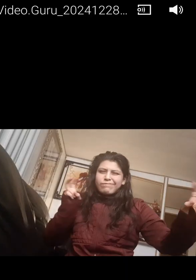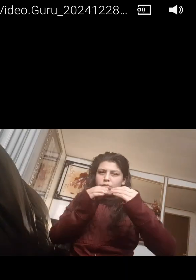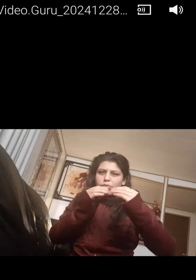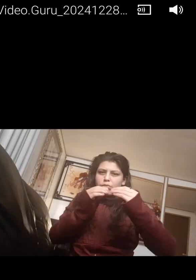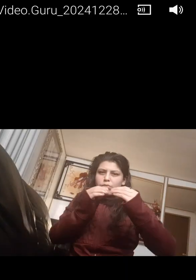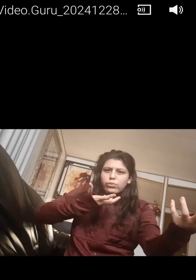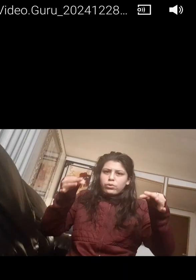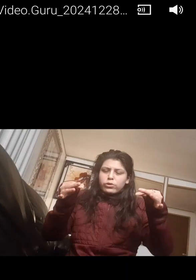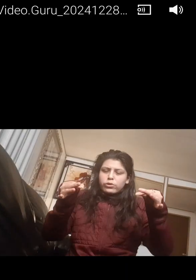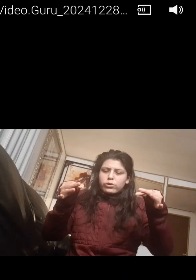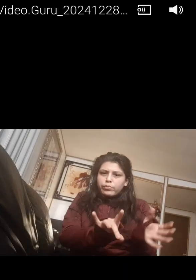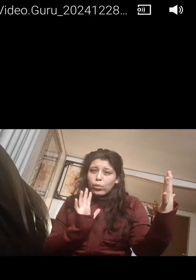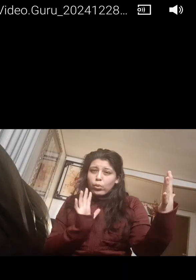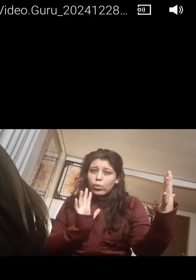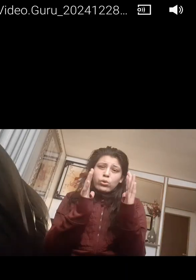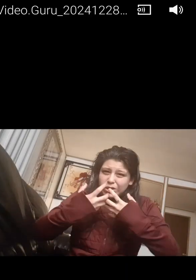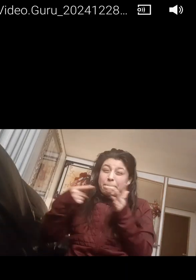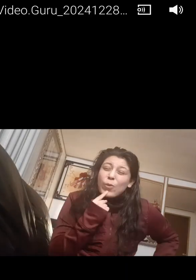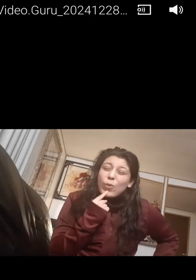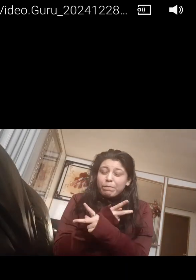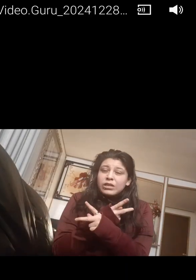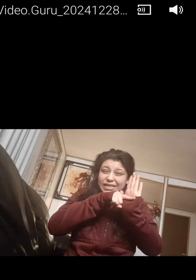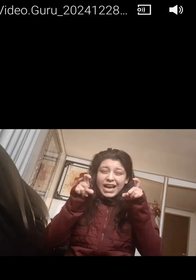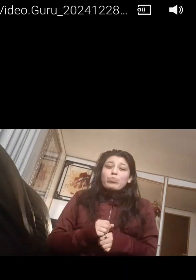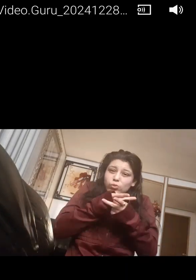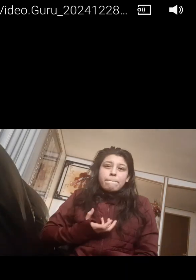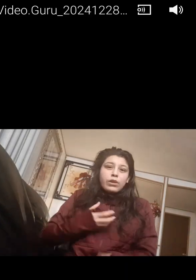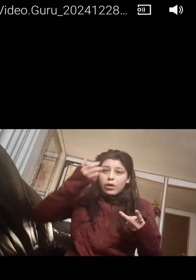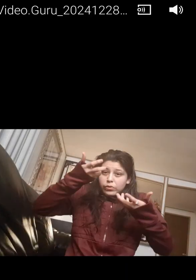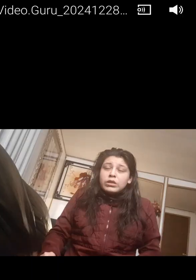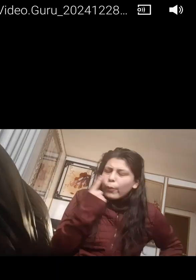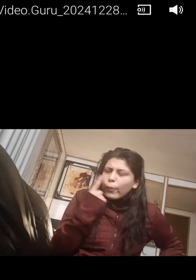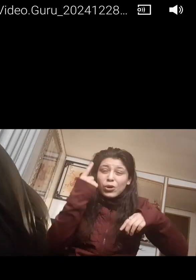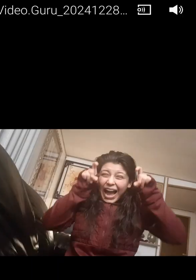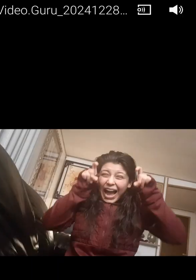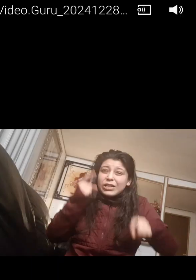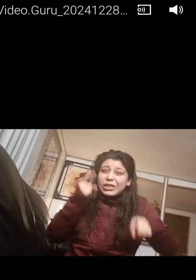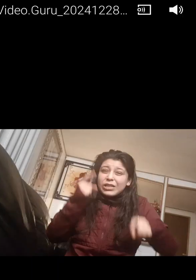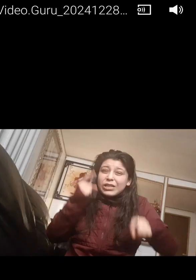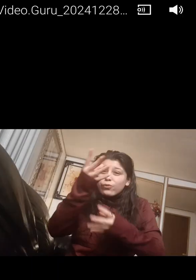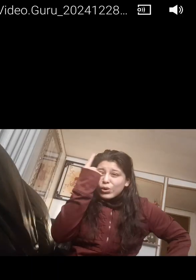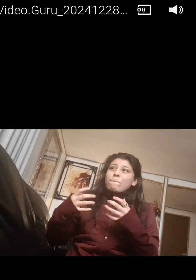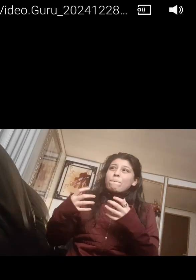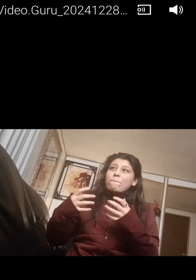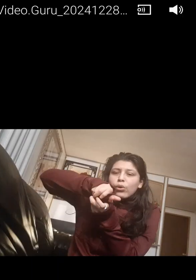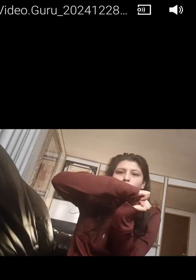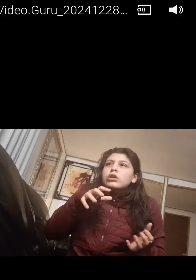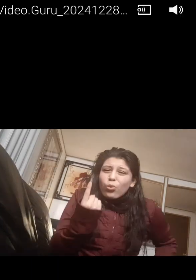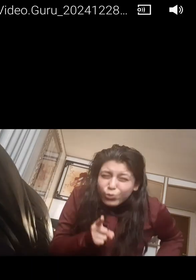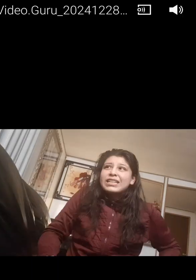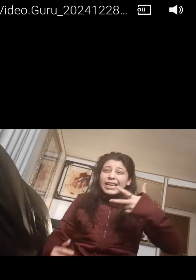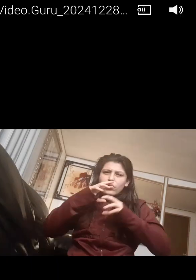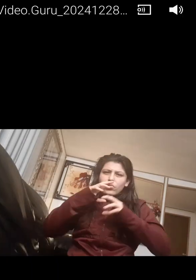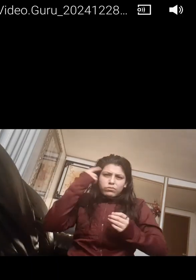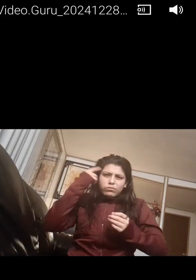Or they'll say, hey, you are going to be watching a